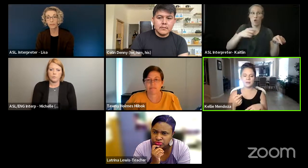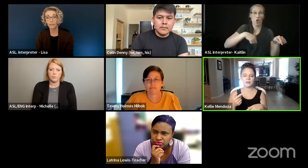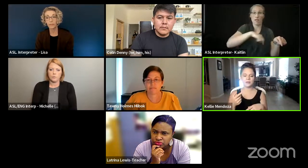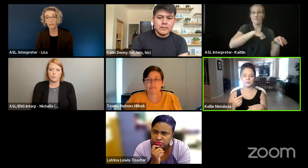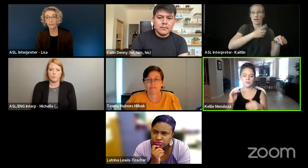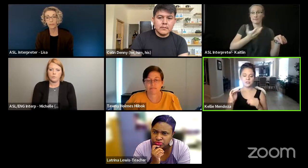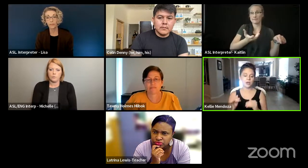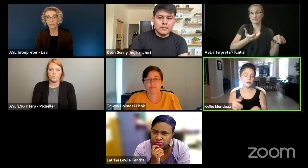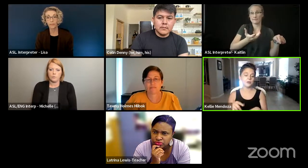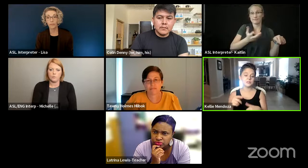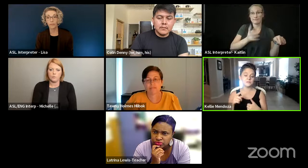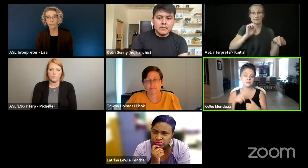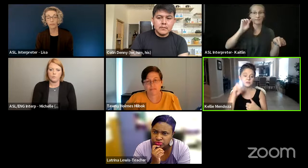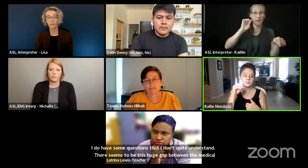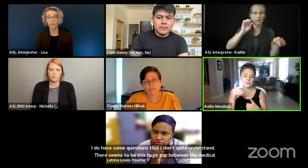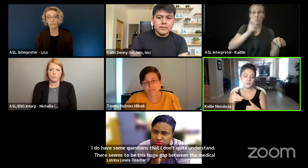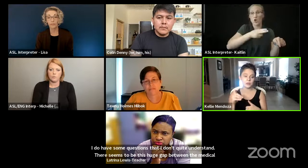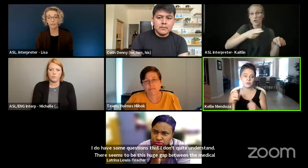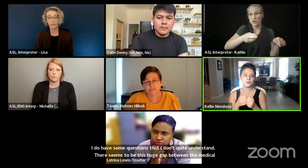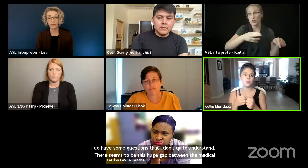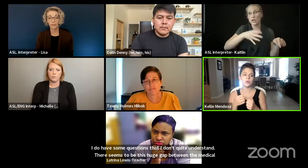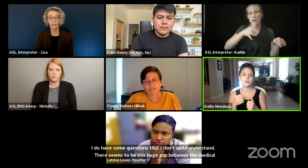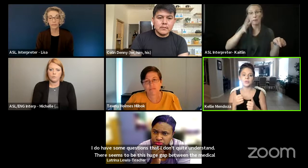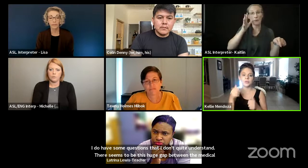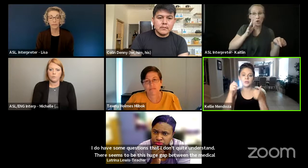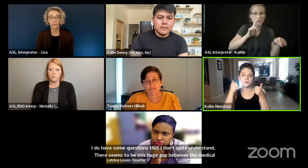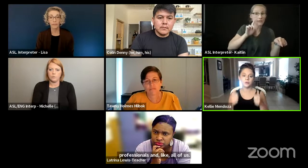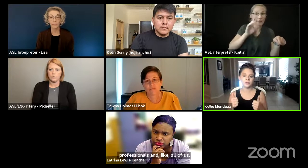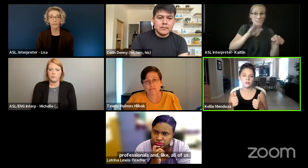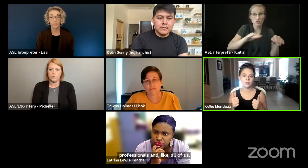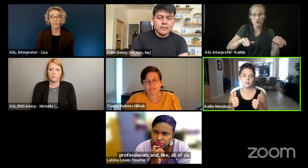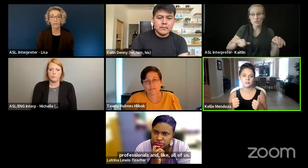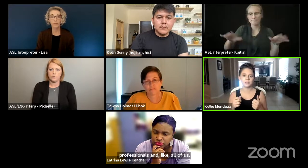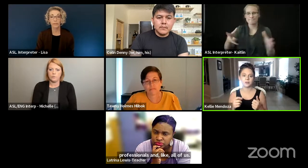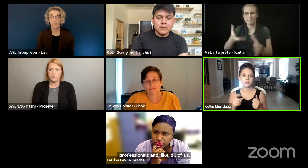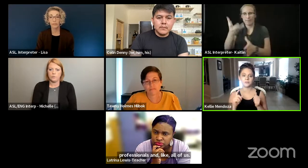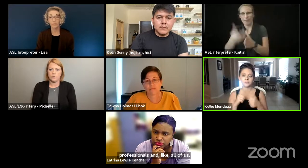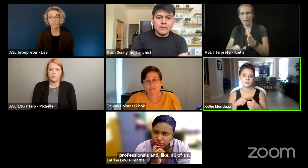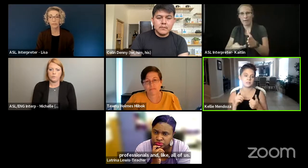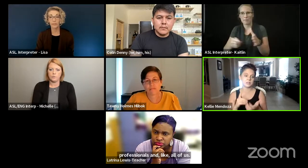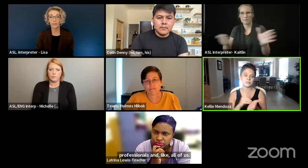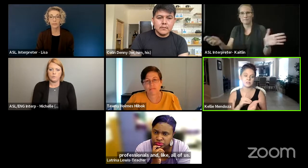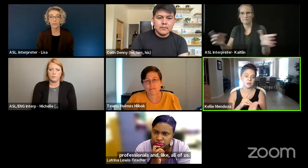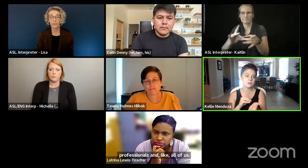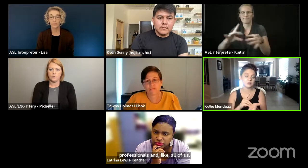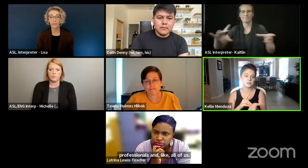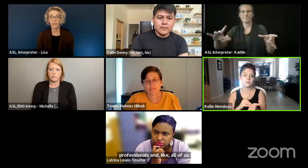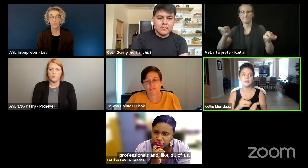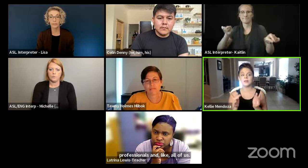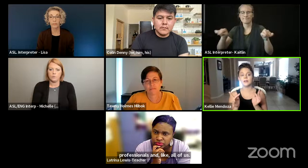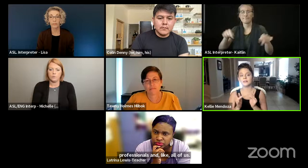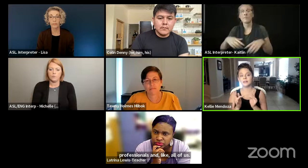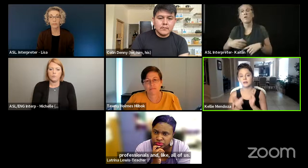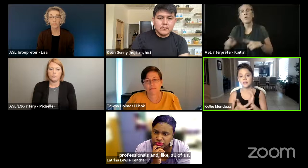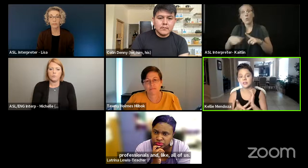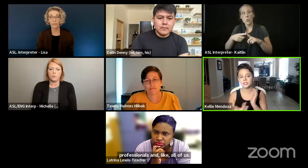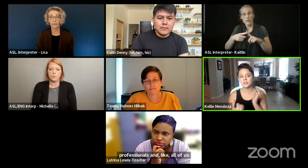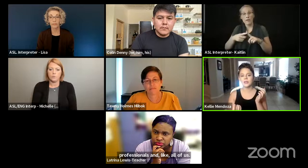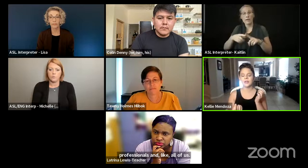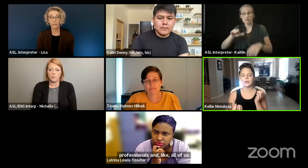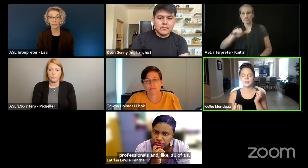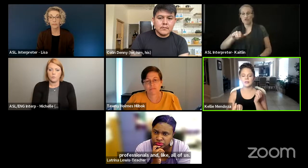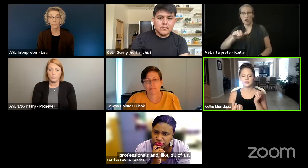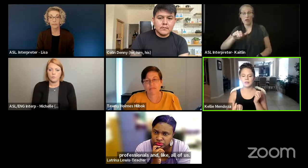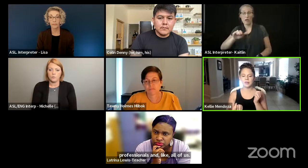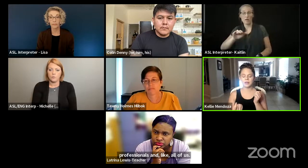When a child is first diagnosed with, hearing loss, they're first sent to doctors and